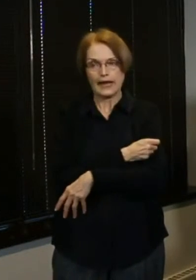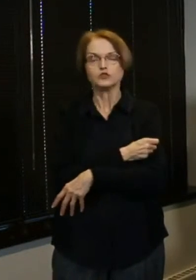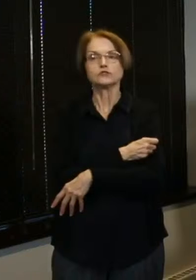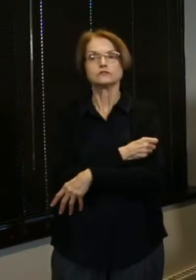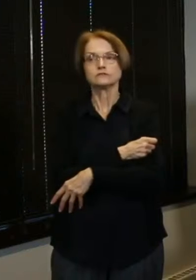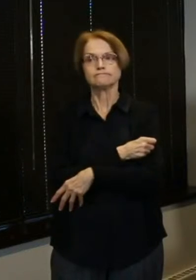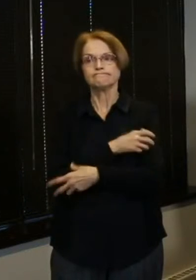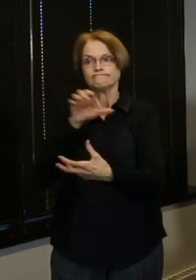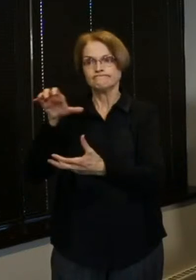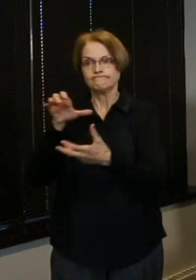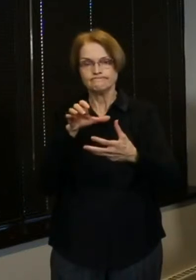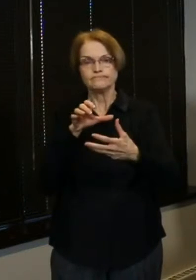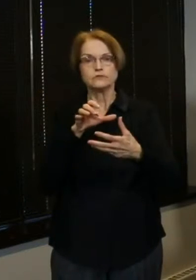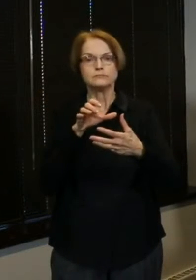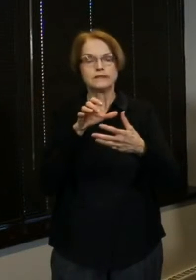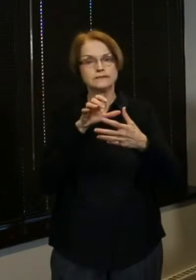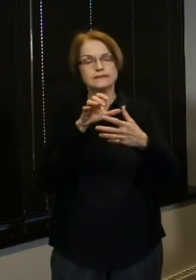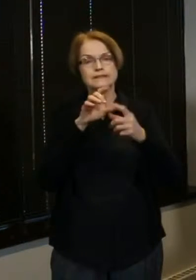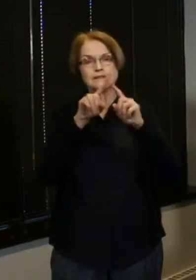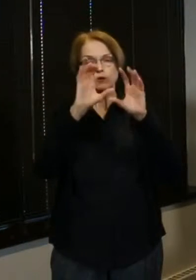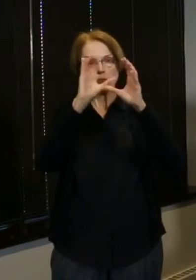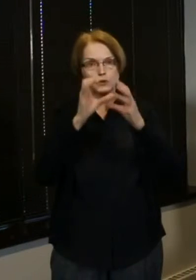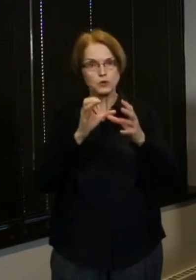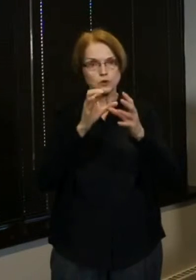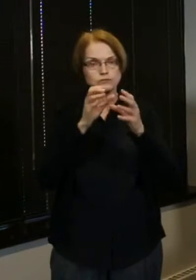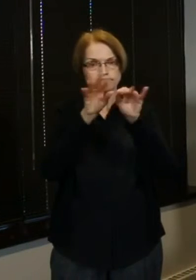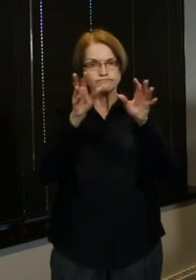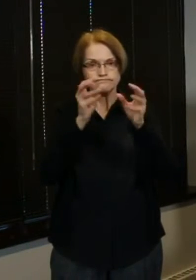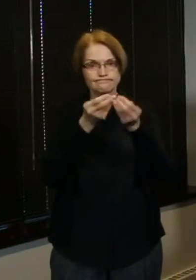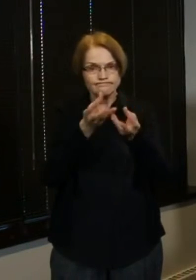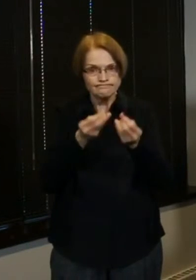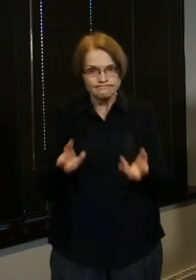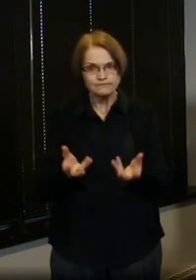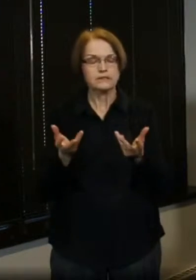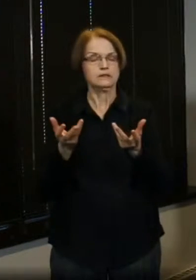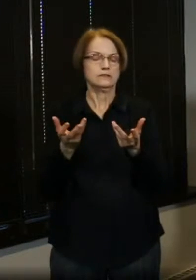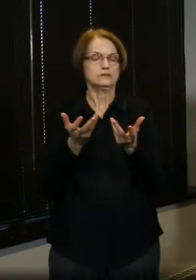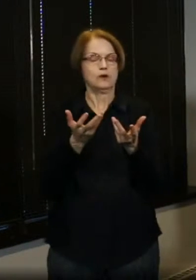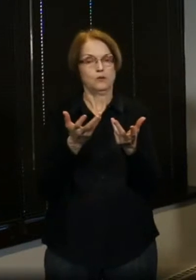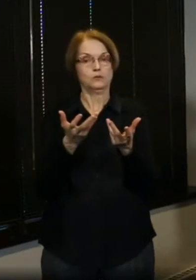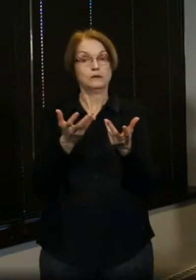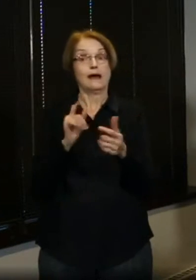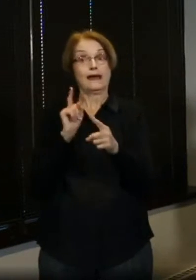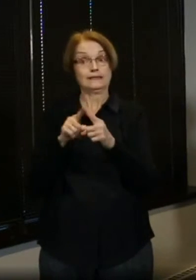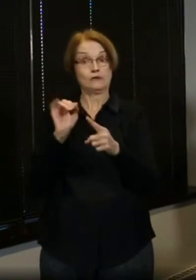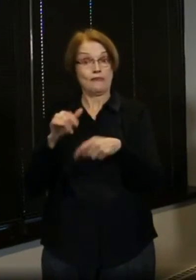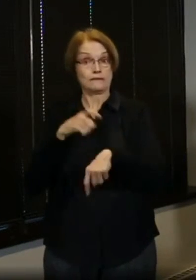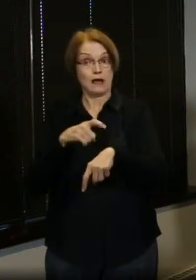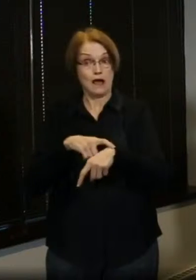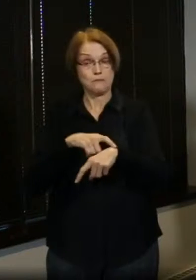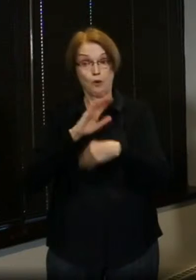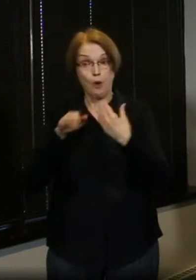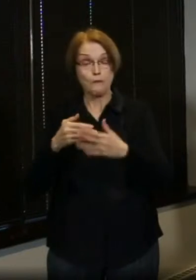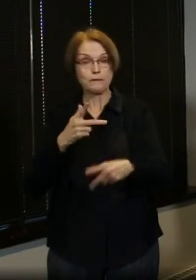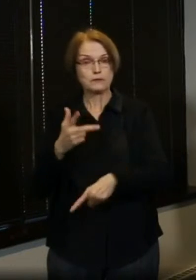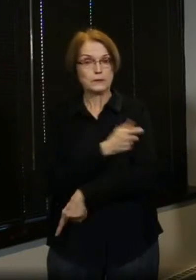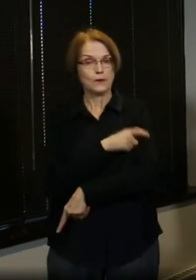we all have to do those things to prevent spread, and that's where the public really comes in. So I don't believe we